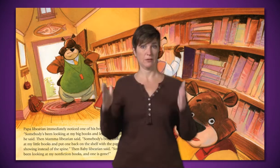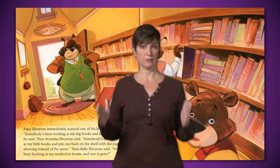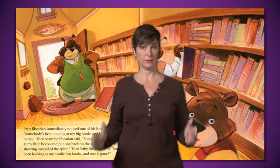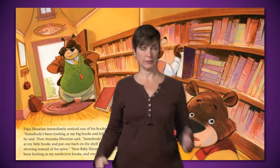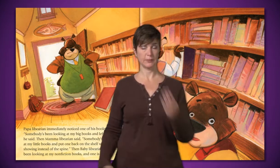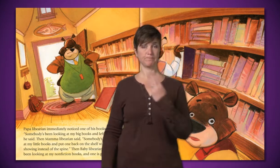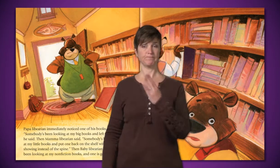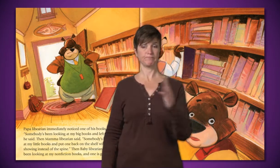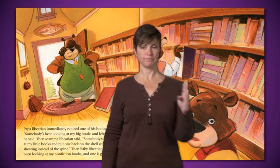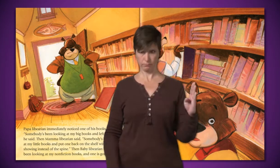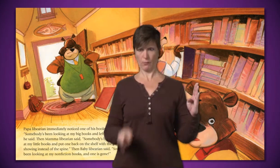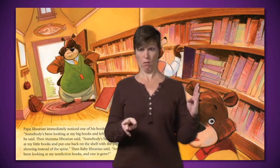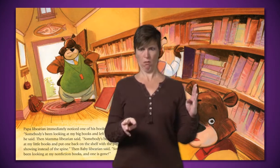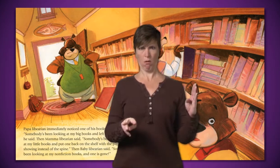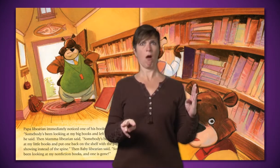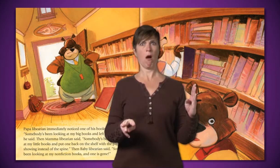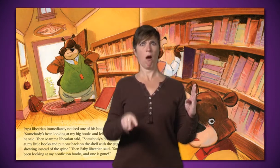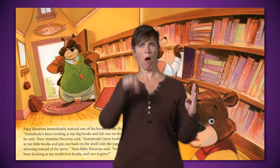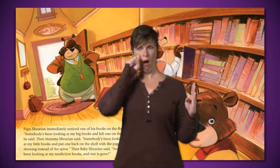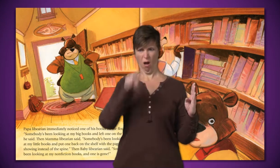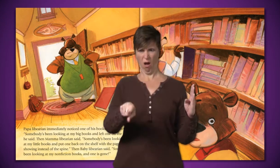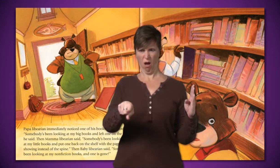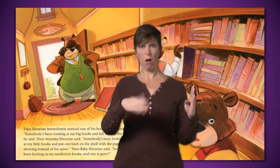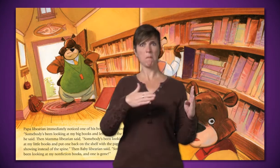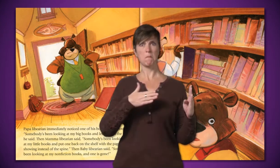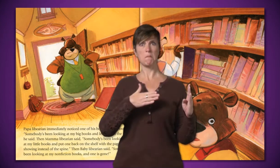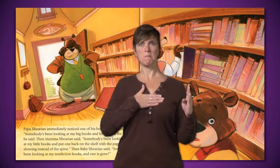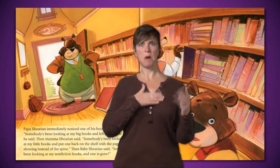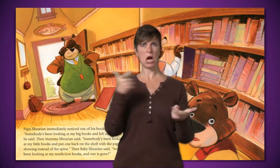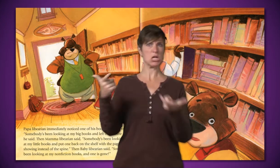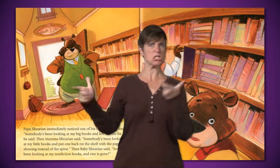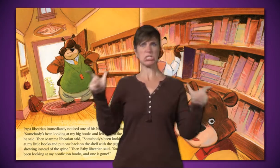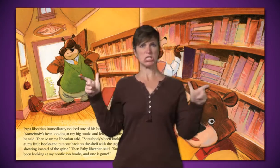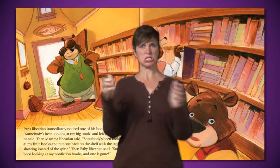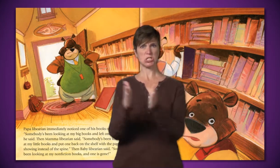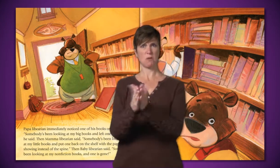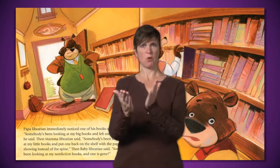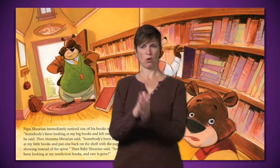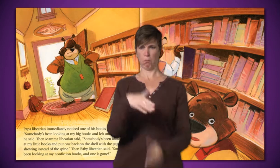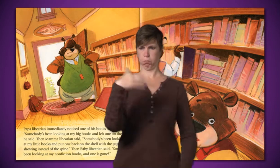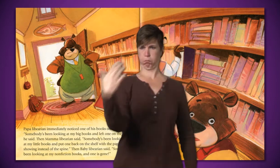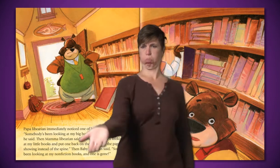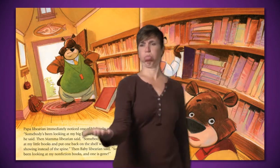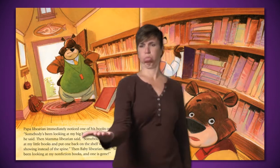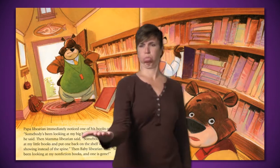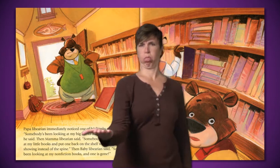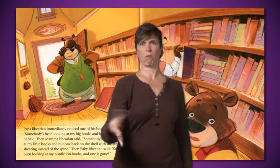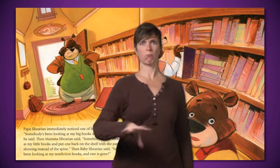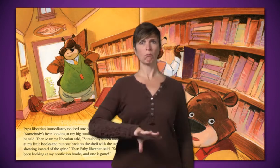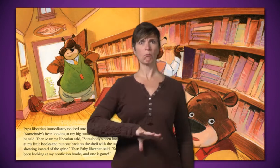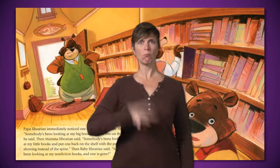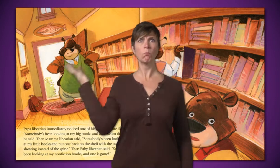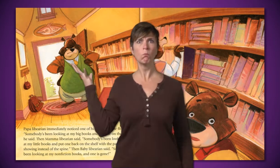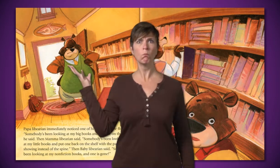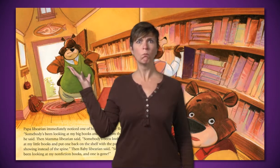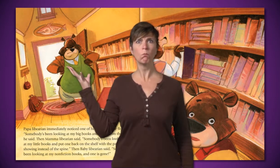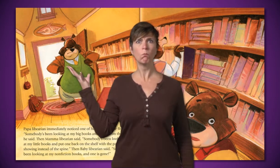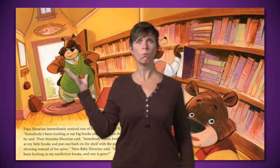Papa Libearian immediately noticed one of his books on the floor. "Somebody's been looking at my big